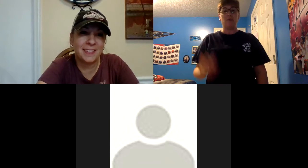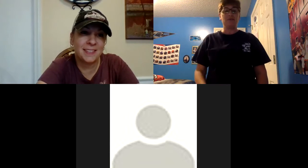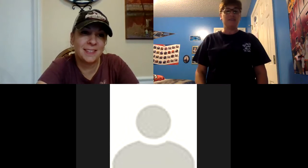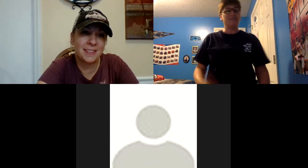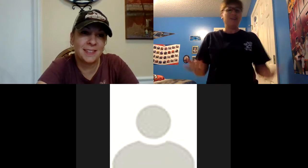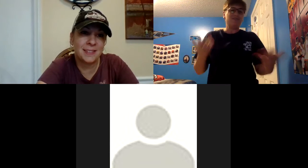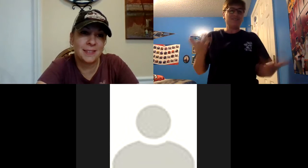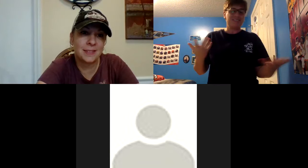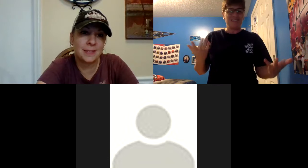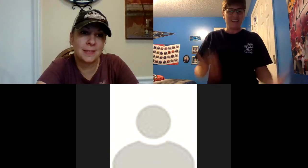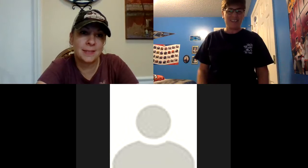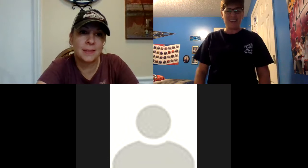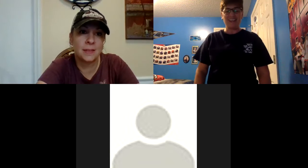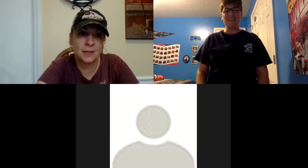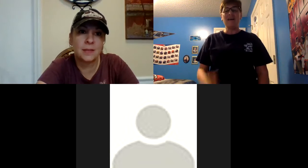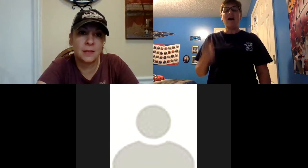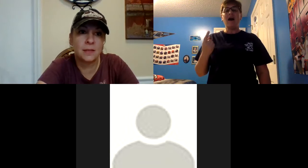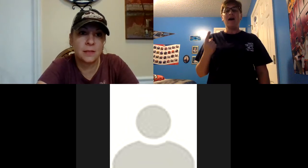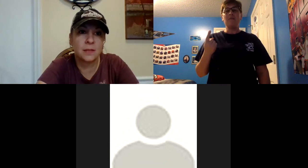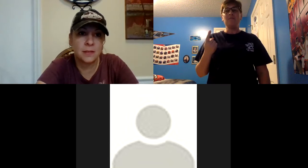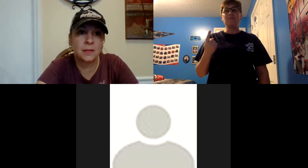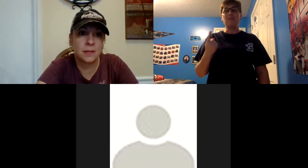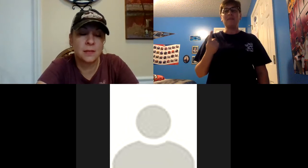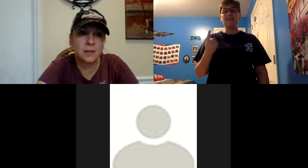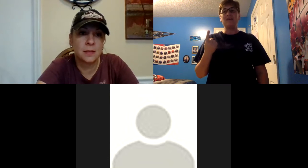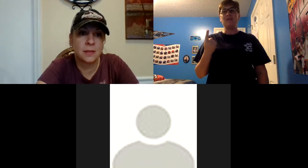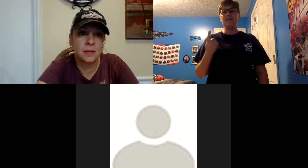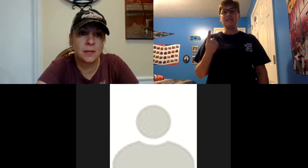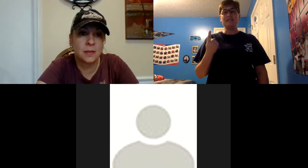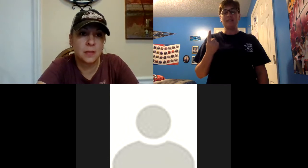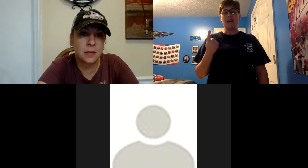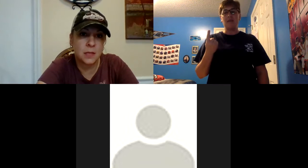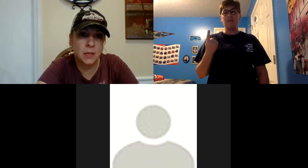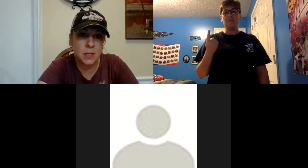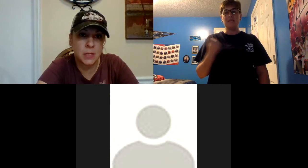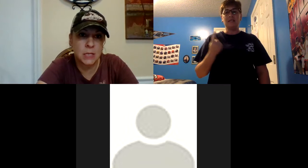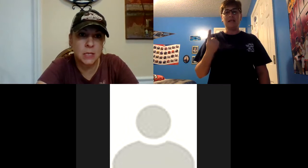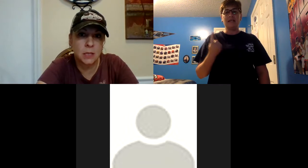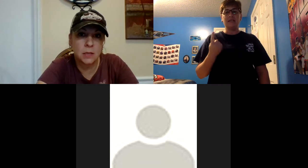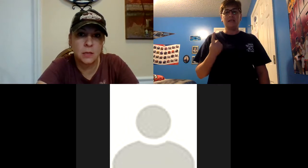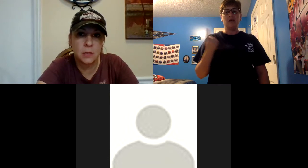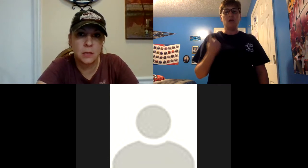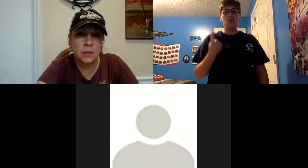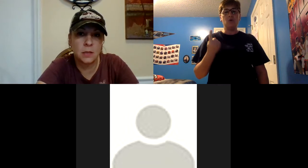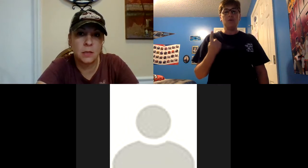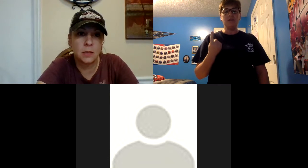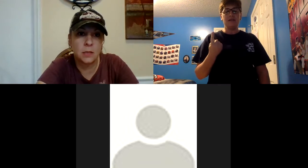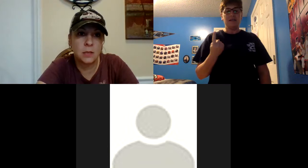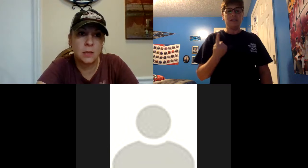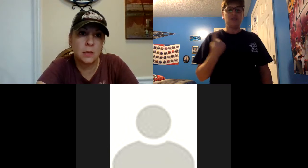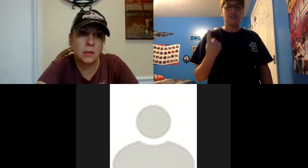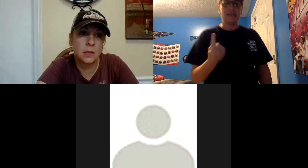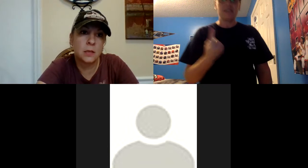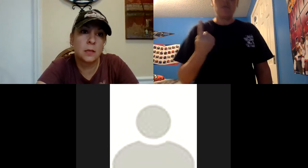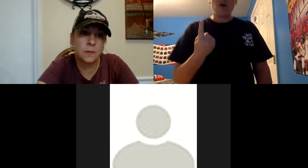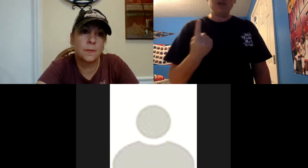good person, just that kind of thing. But then there is like alone